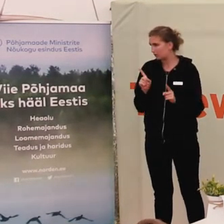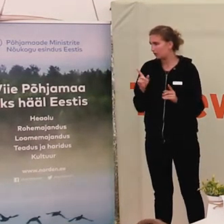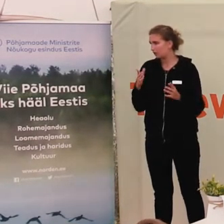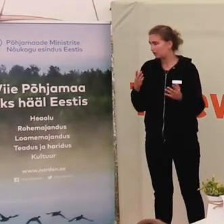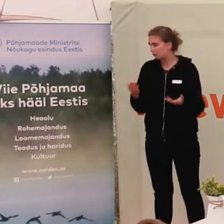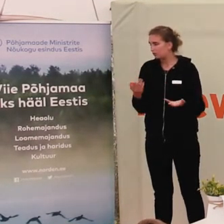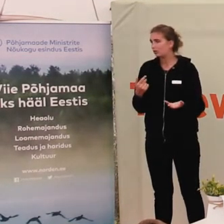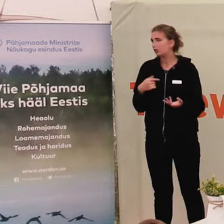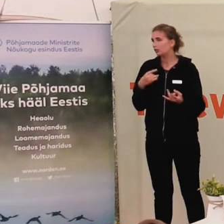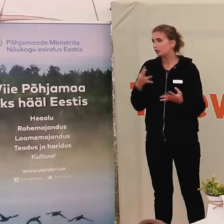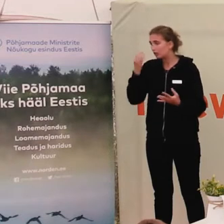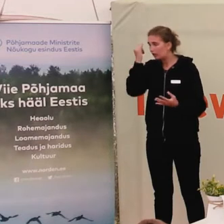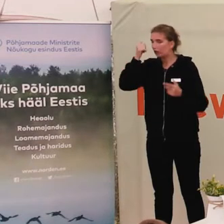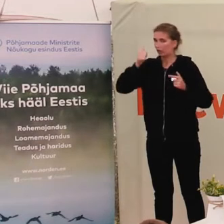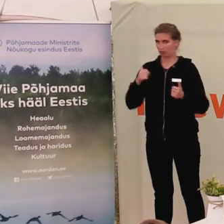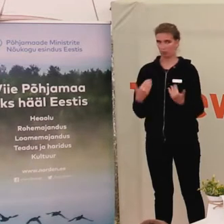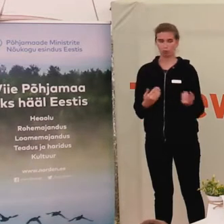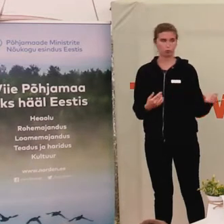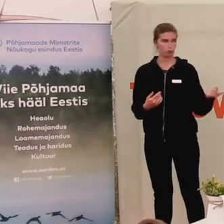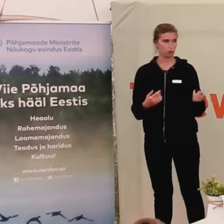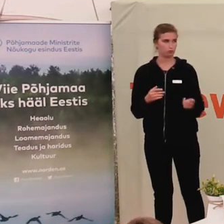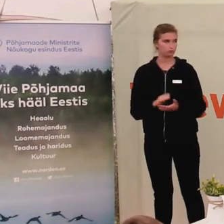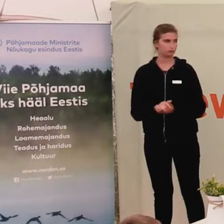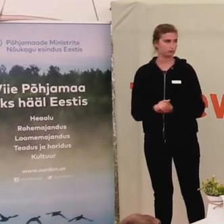your suggestion? This is a good idea.